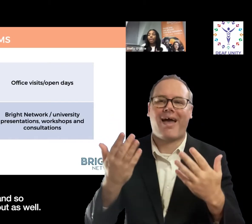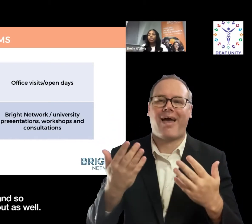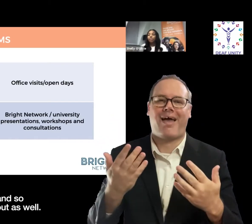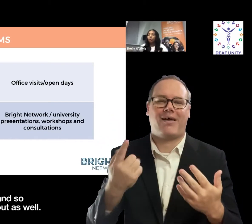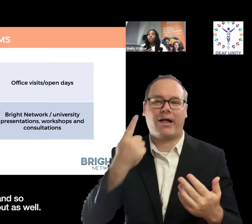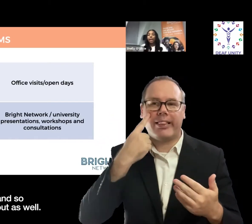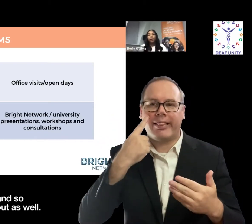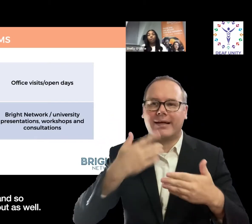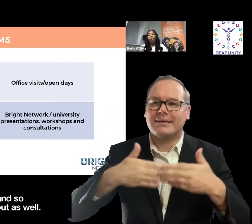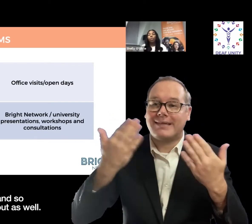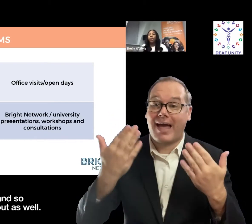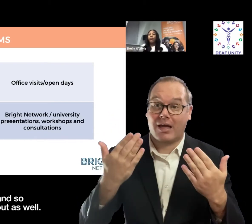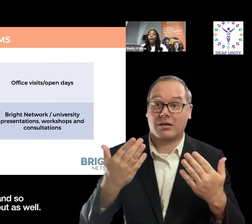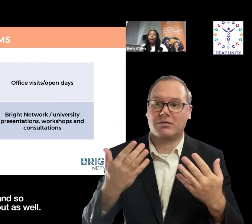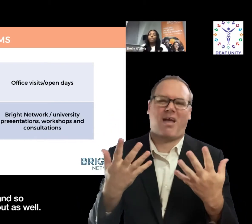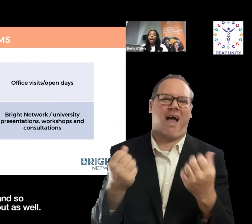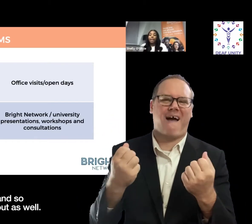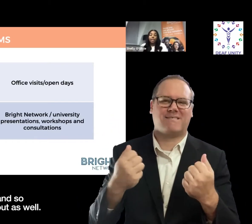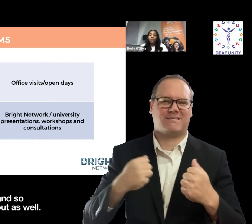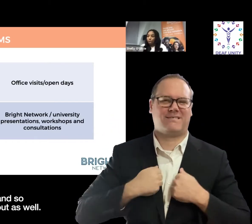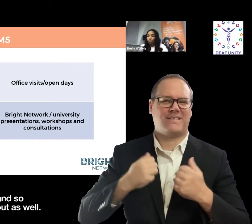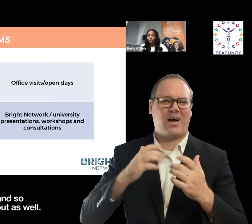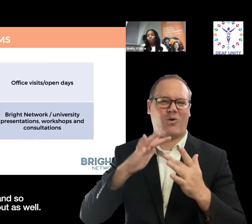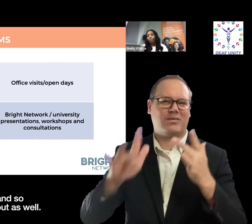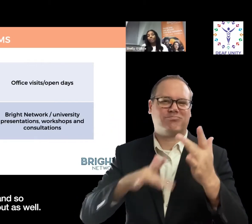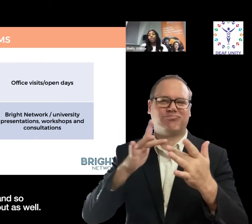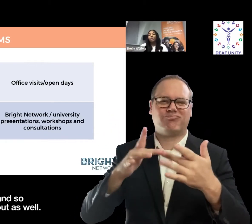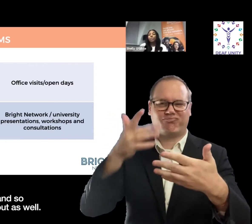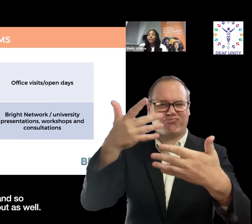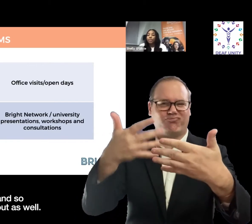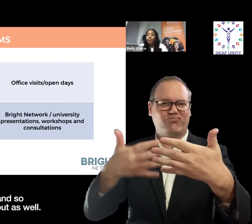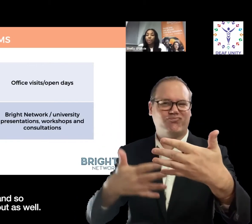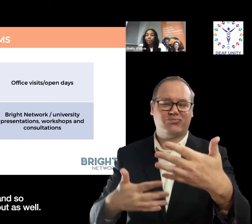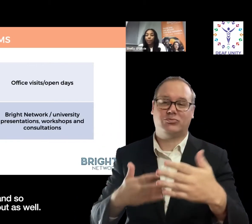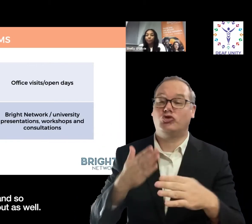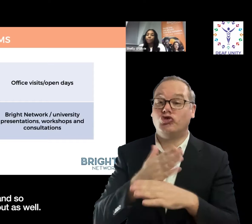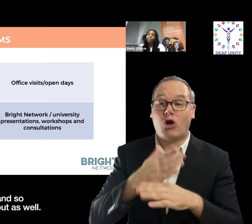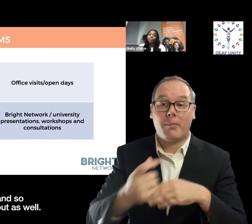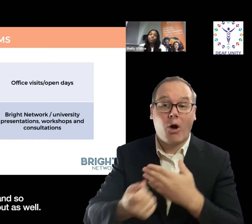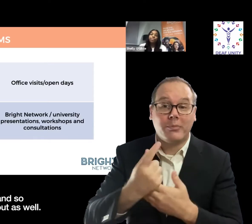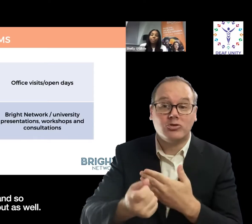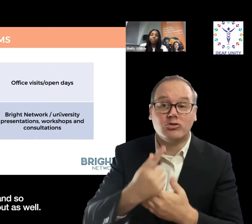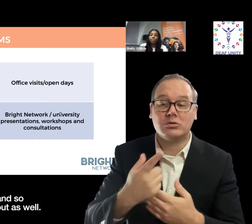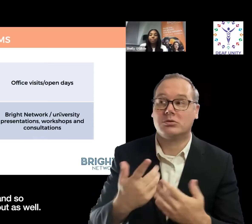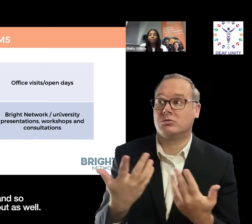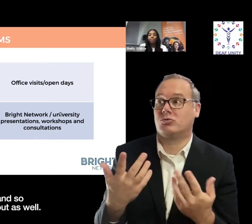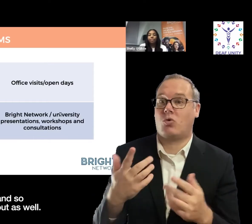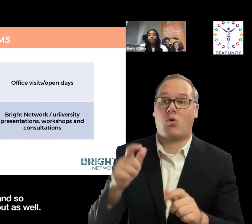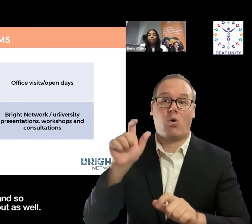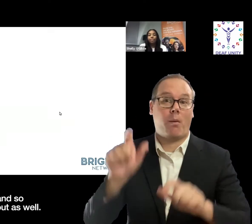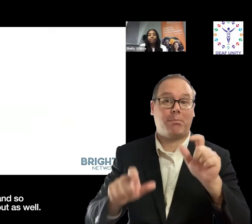how they secured their role, and so much more. So do check those out as well.